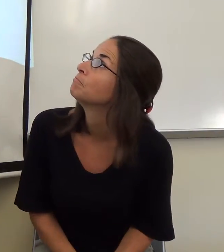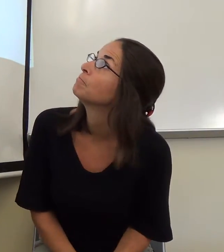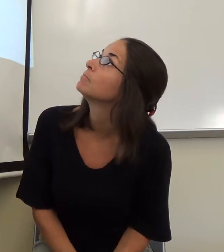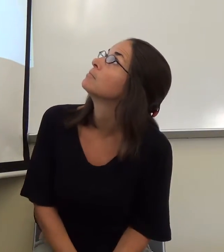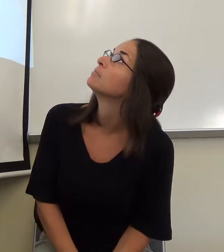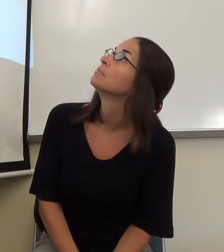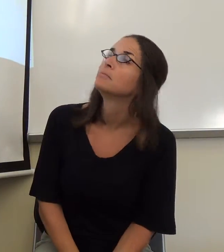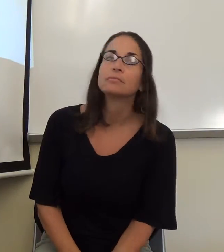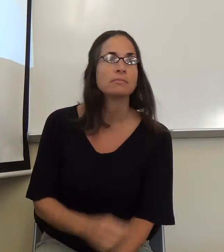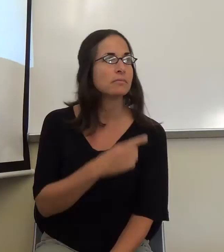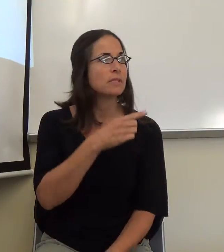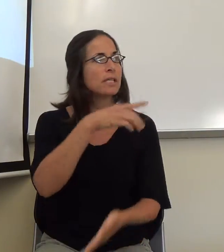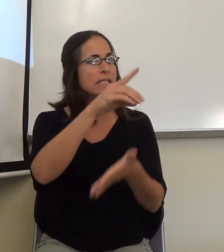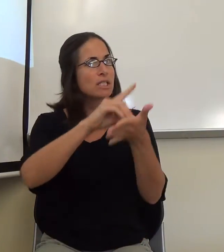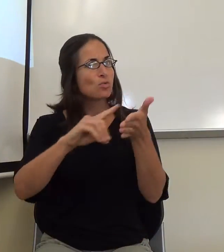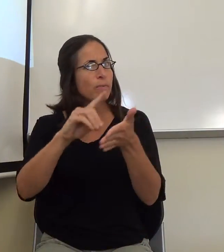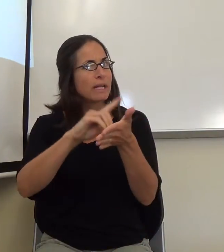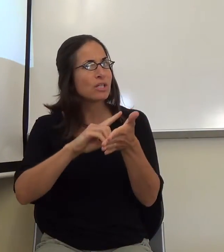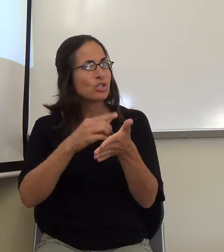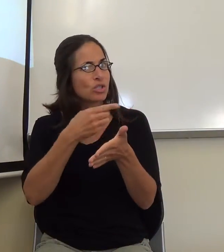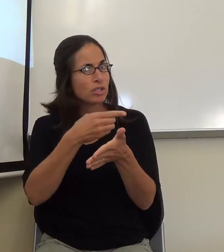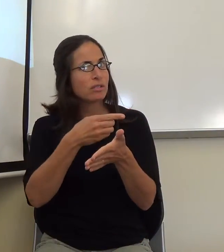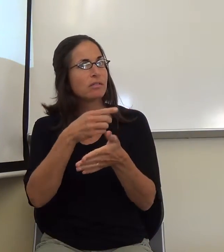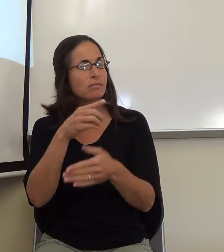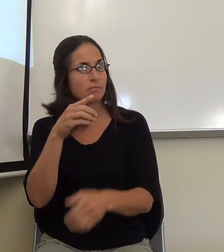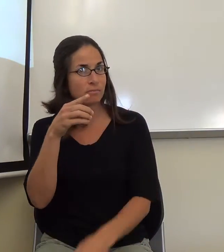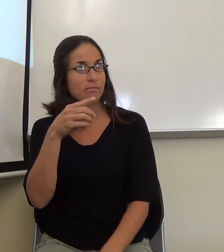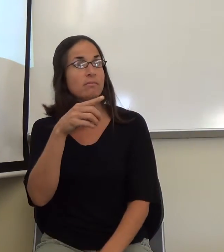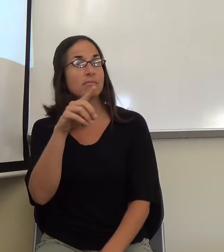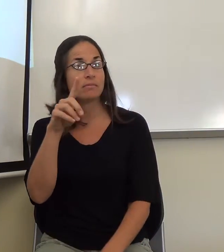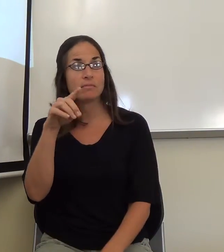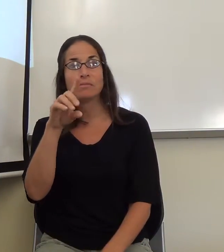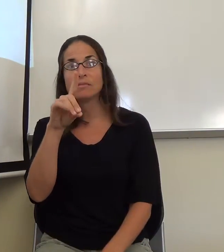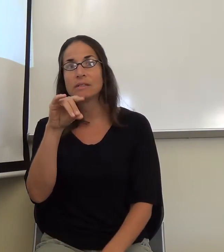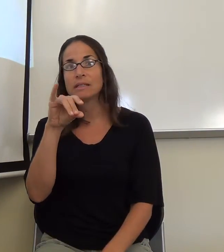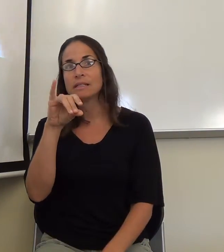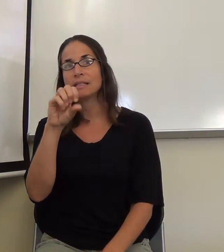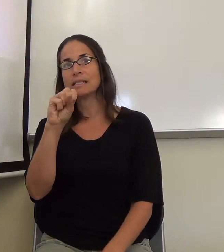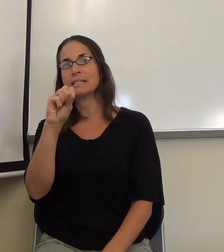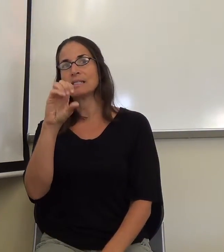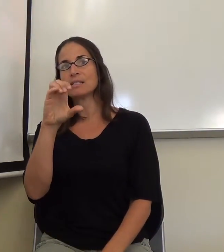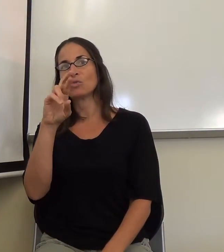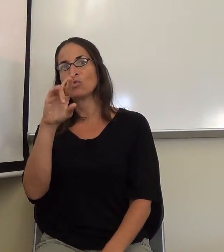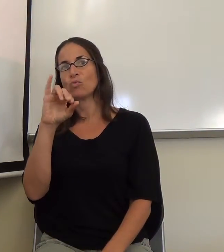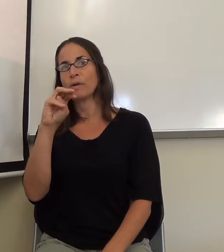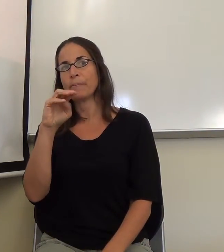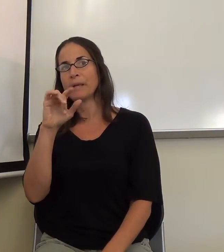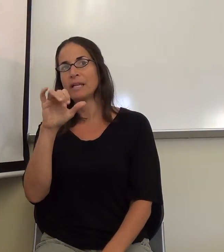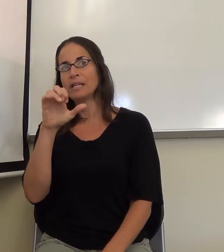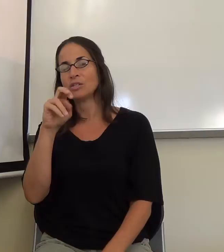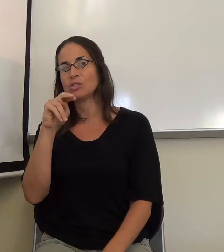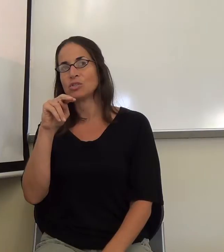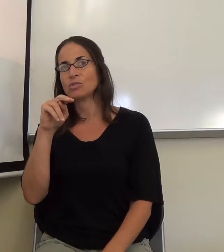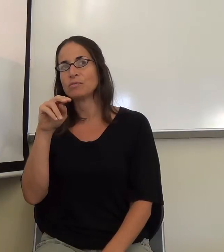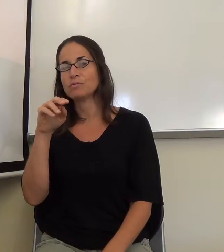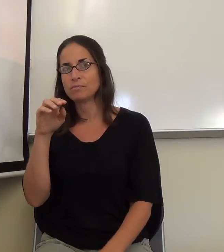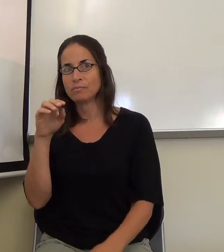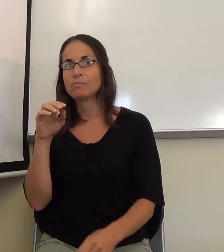What? Discrimination. They're being, yes, good, Discriminating. okay. Victims of, how about if we do